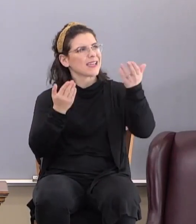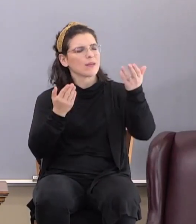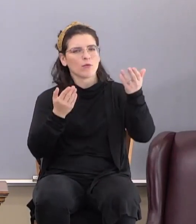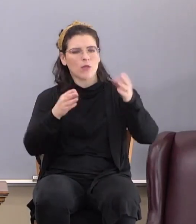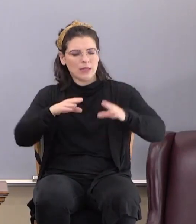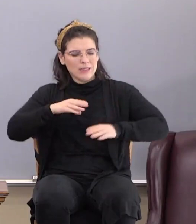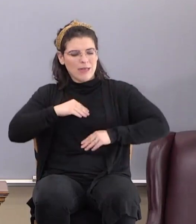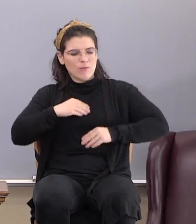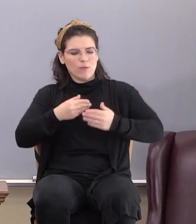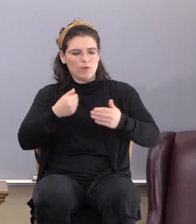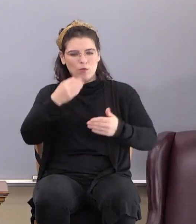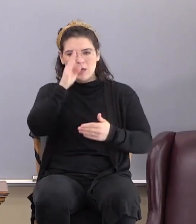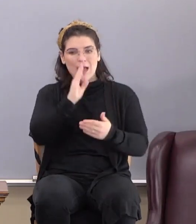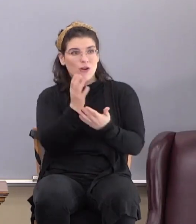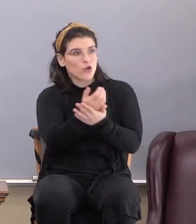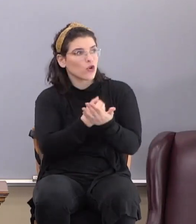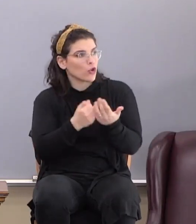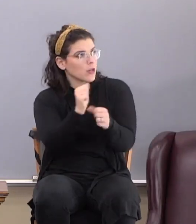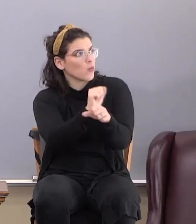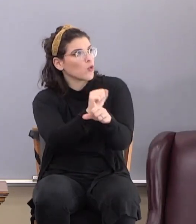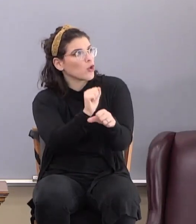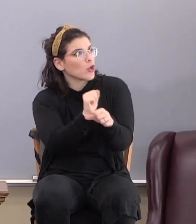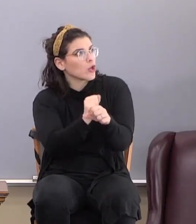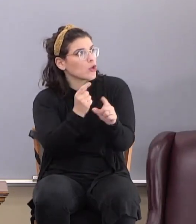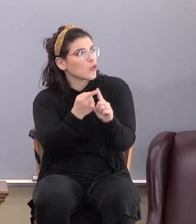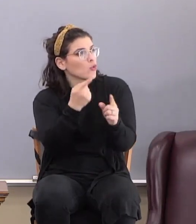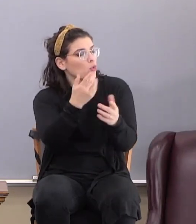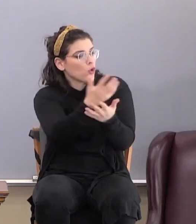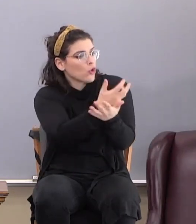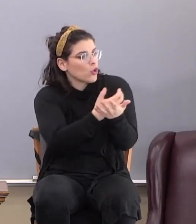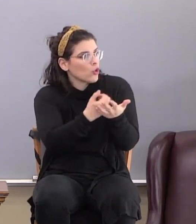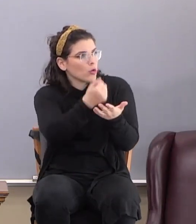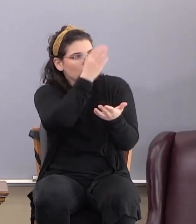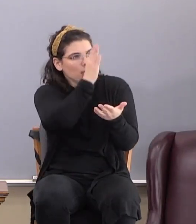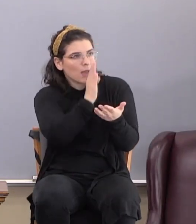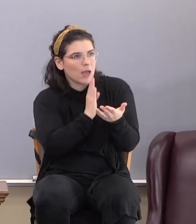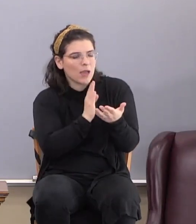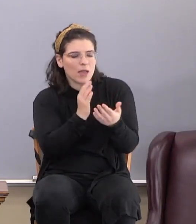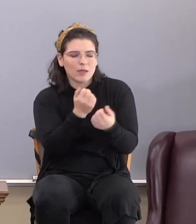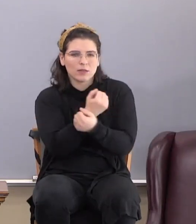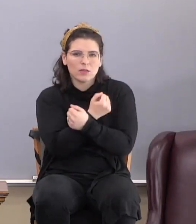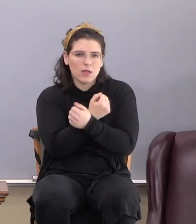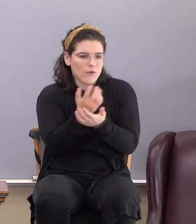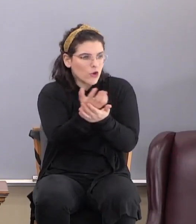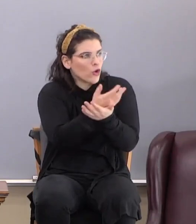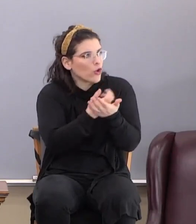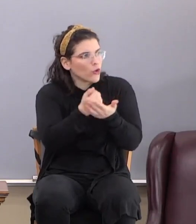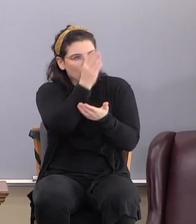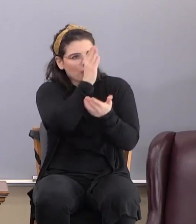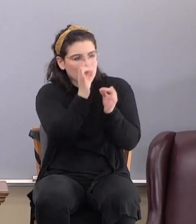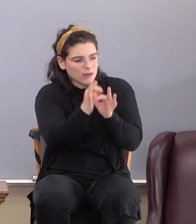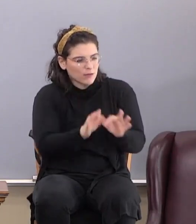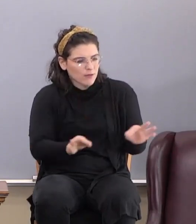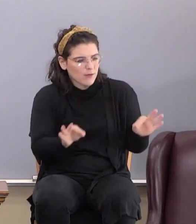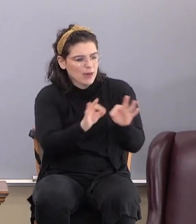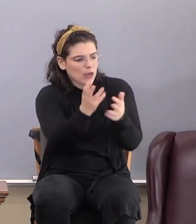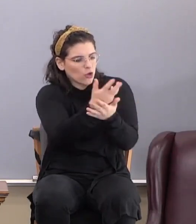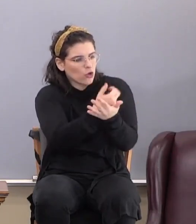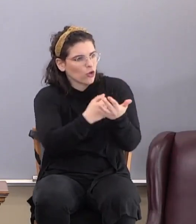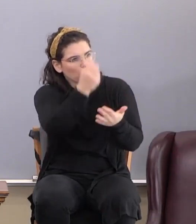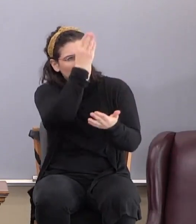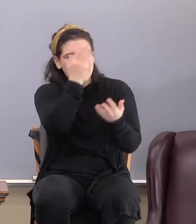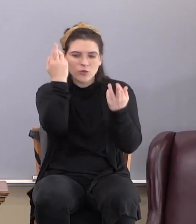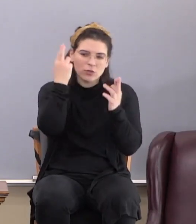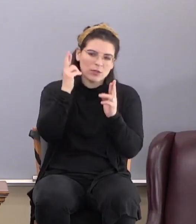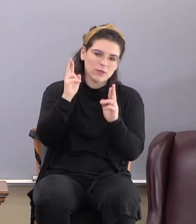God, earning God's love, earning God's value, earning God's respect, earning